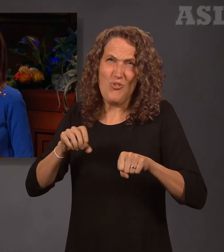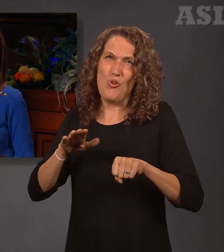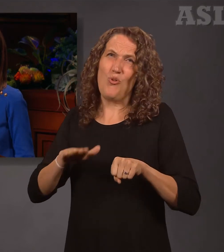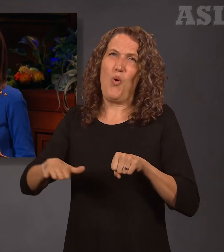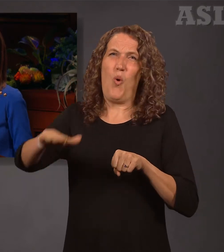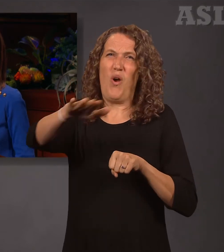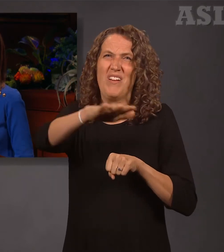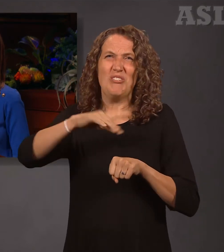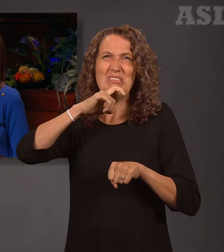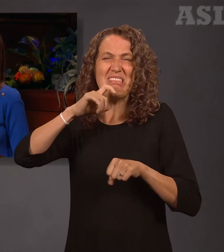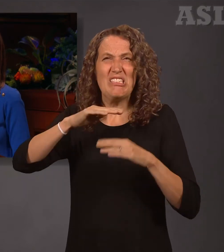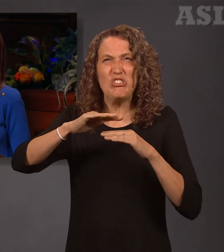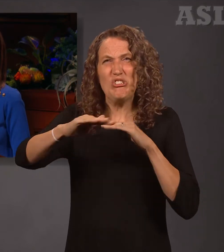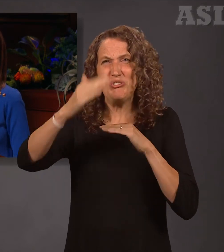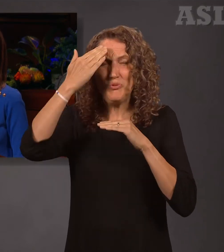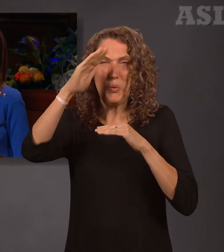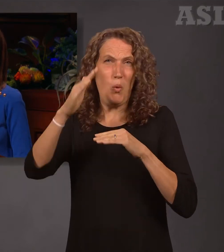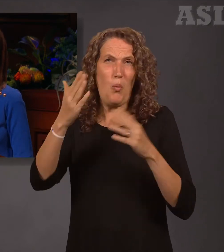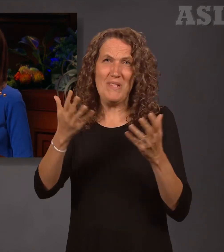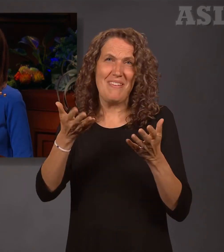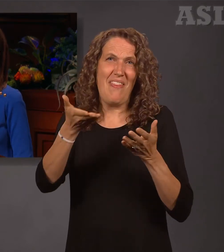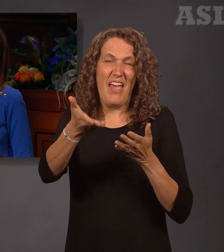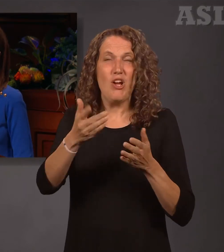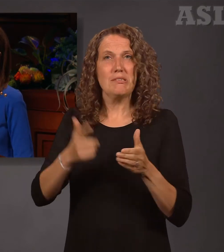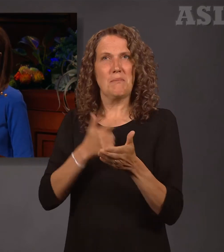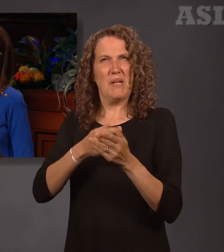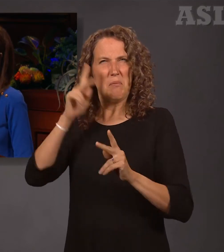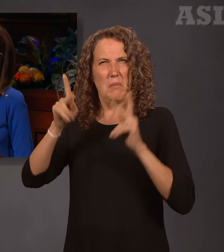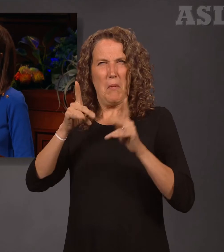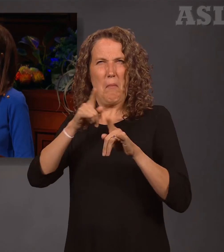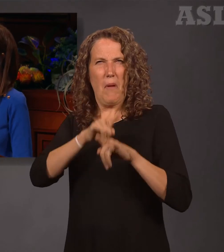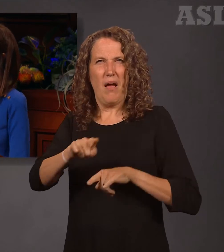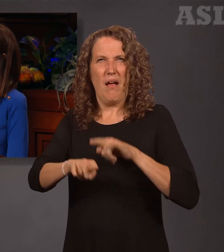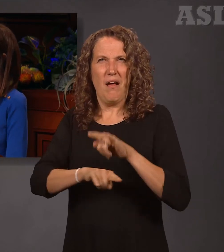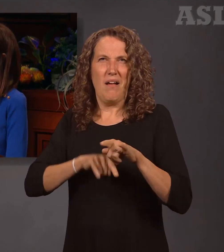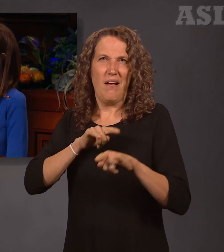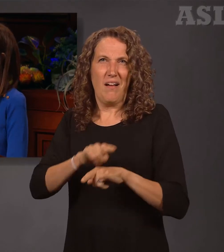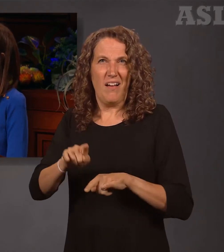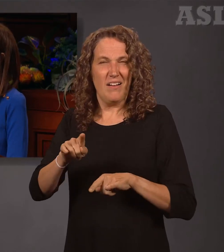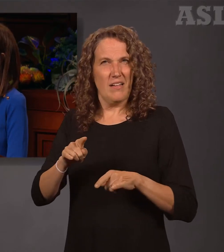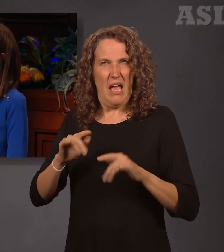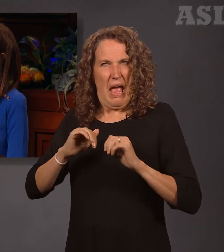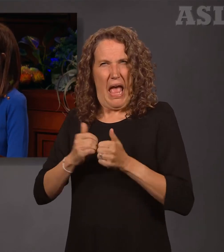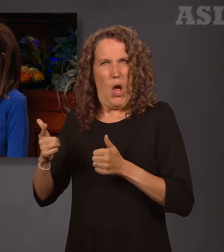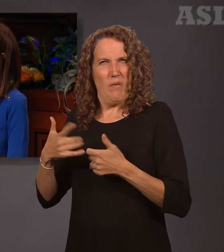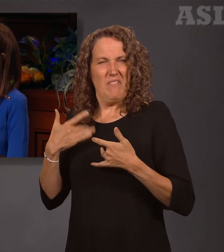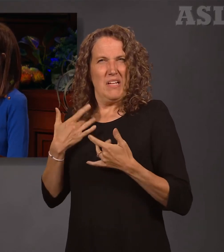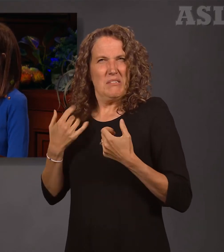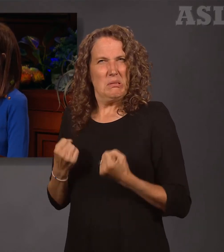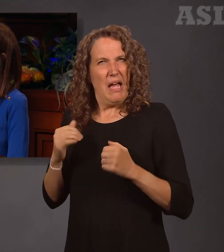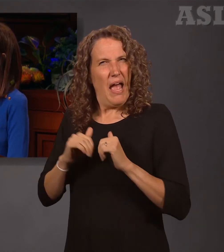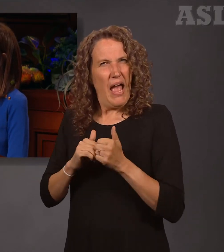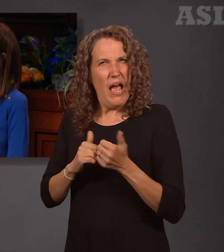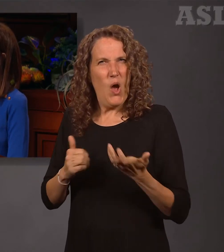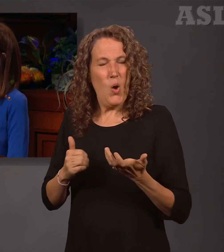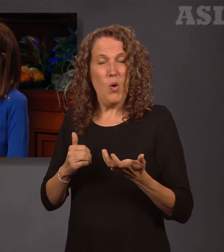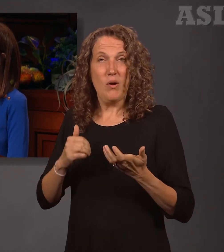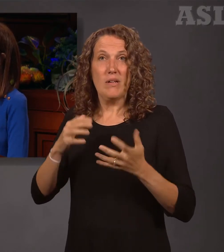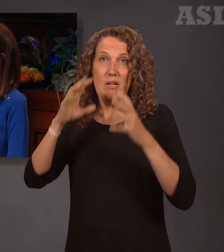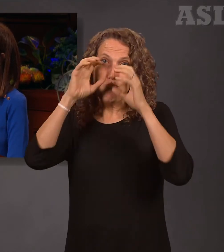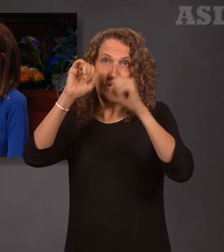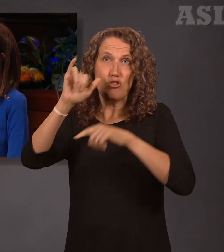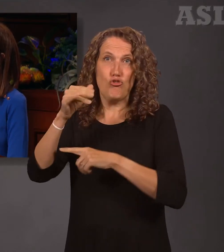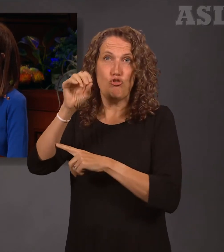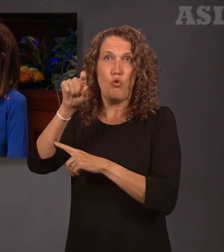times being mocked by Observers President Joseph F Smith spoke of the inner strength of these